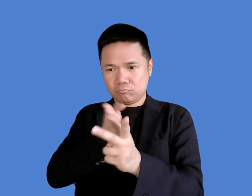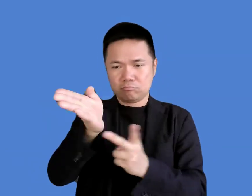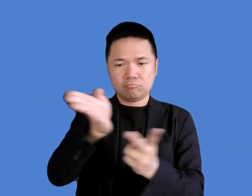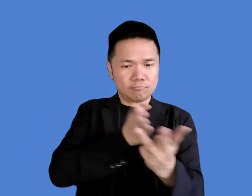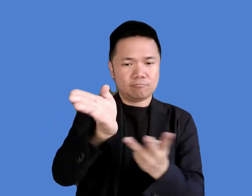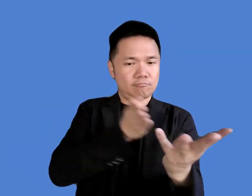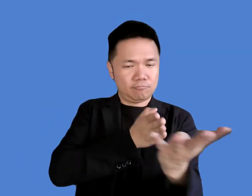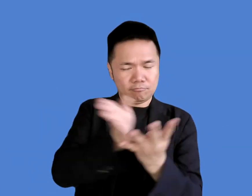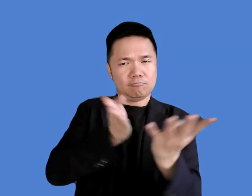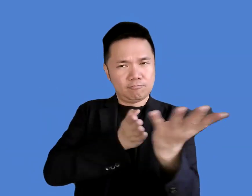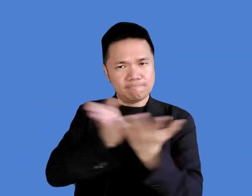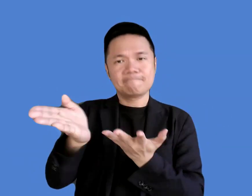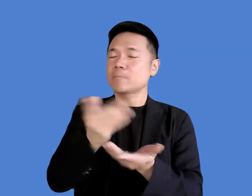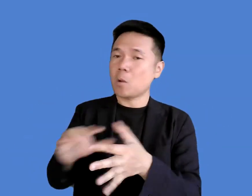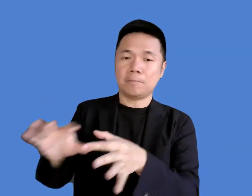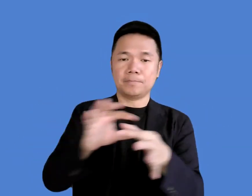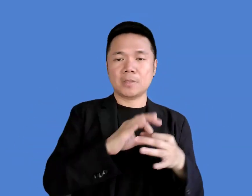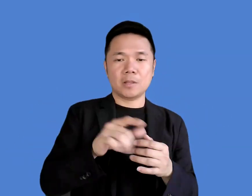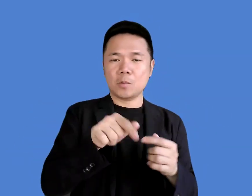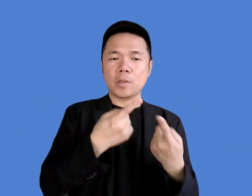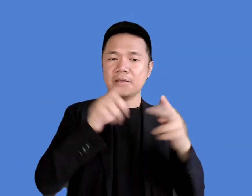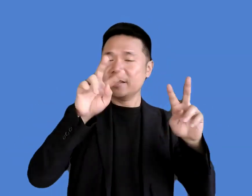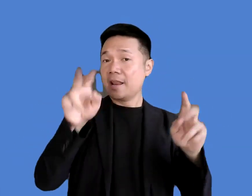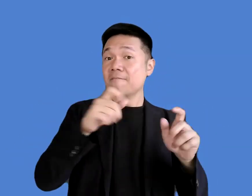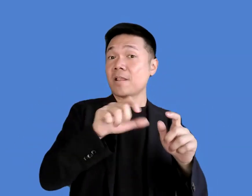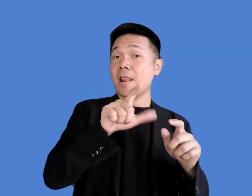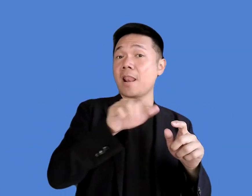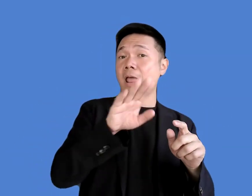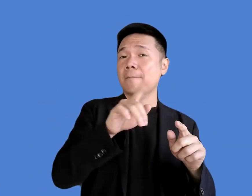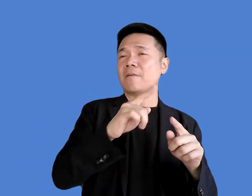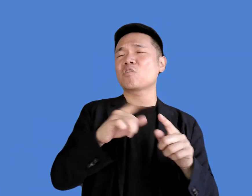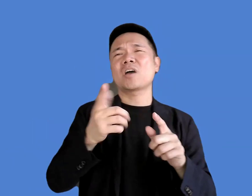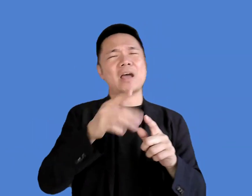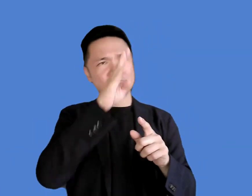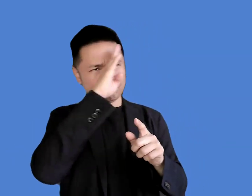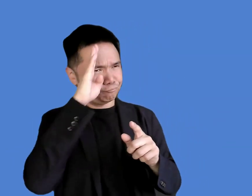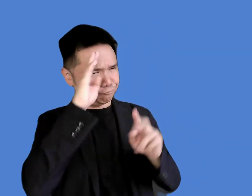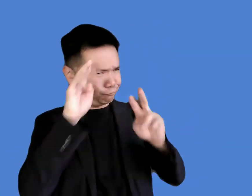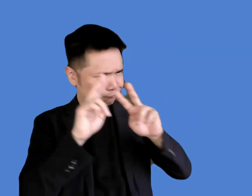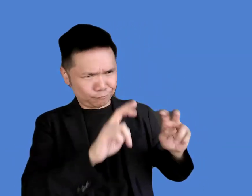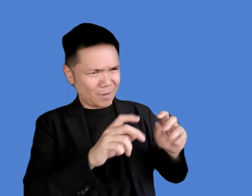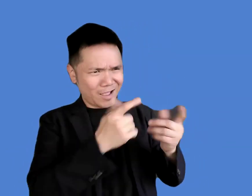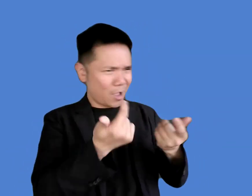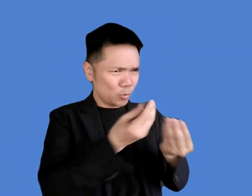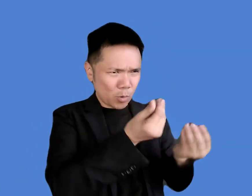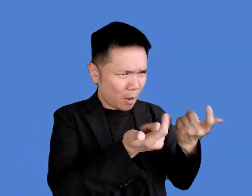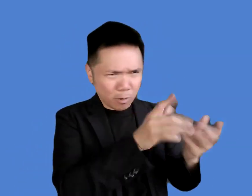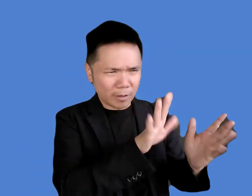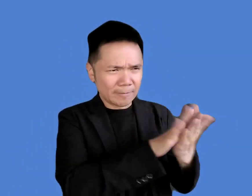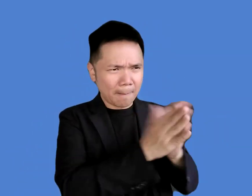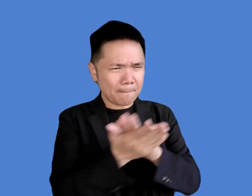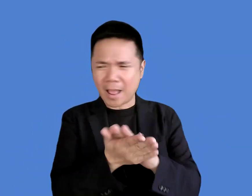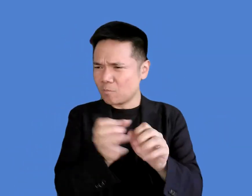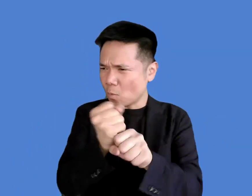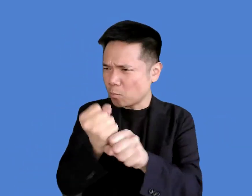which I'll talk about, systems labs, growing into applied research, hackathons, WEPs forums, all different types of